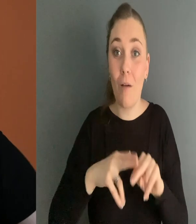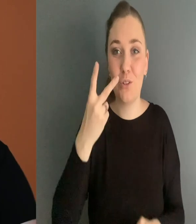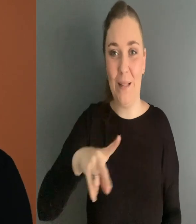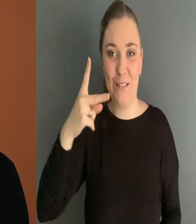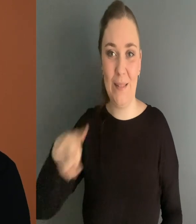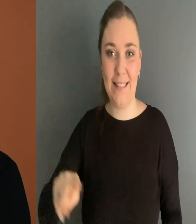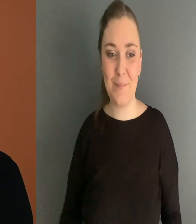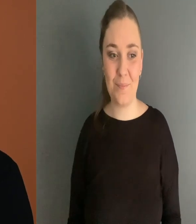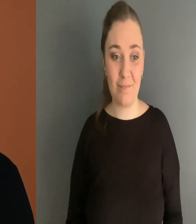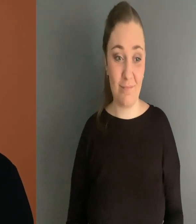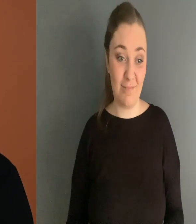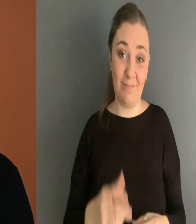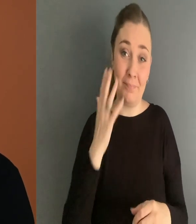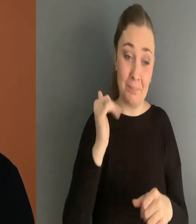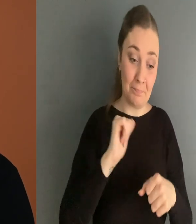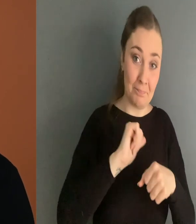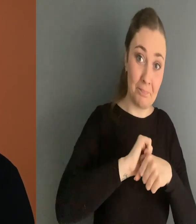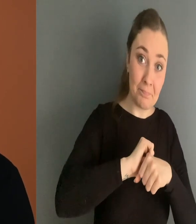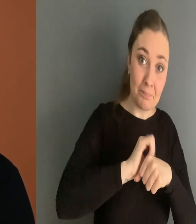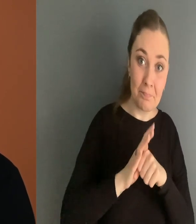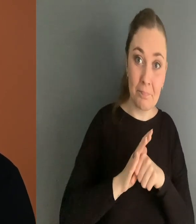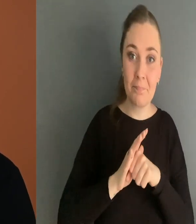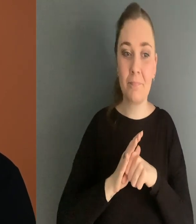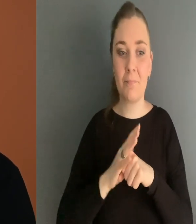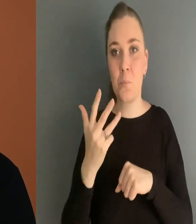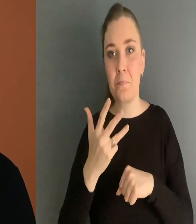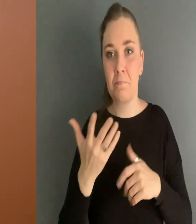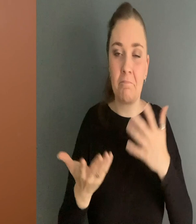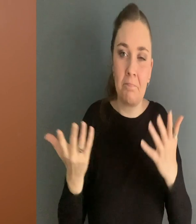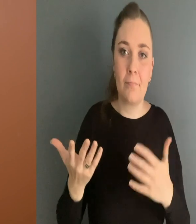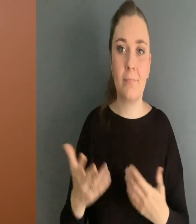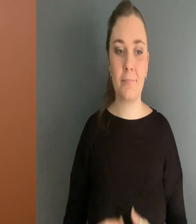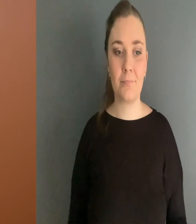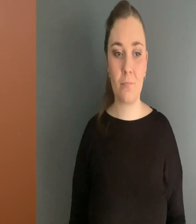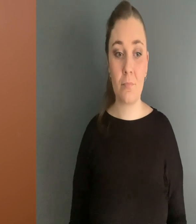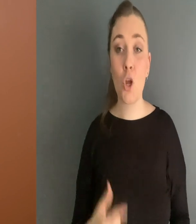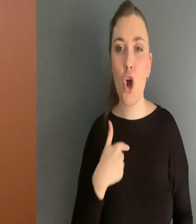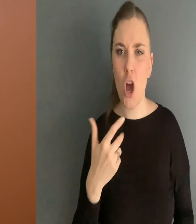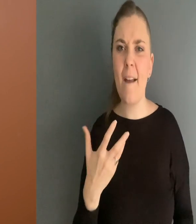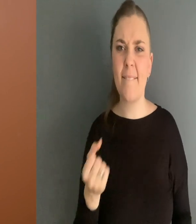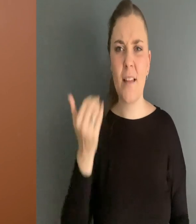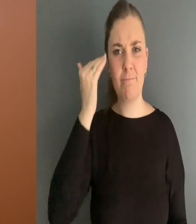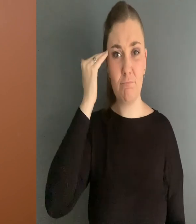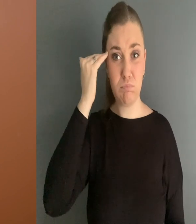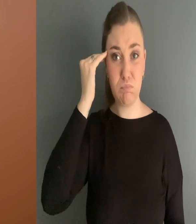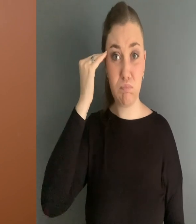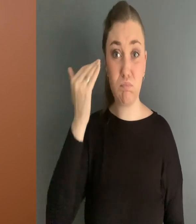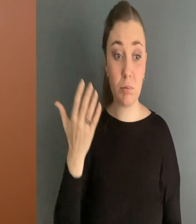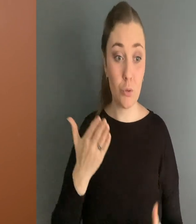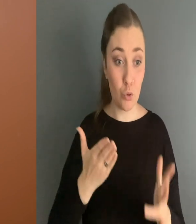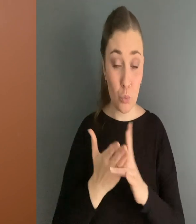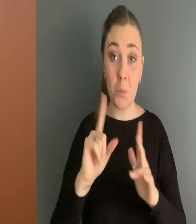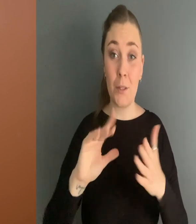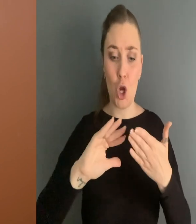whether or not it's still COVID-19. I got the determination but the